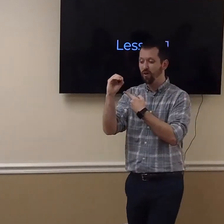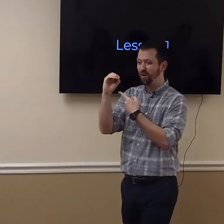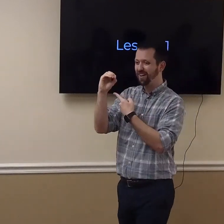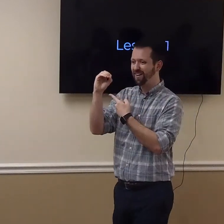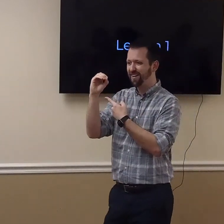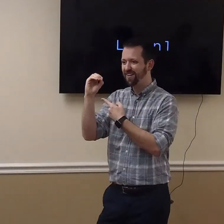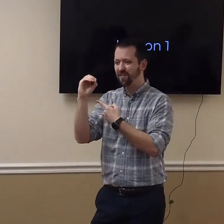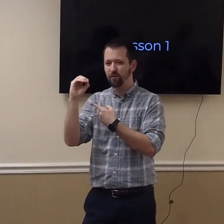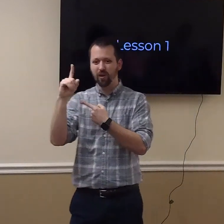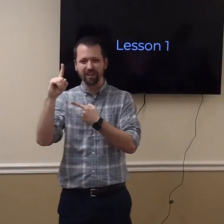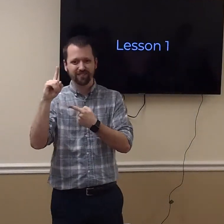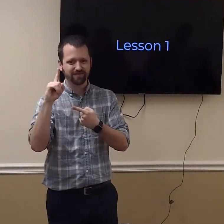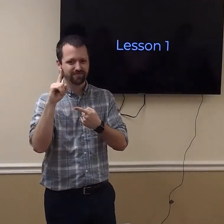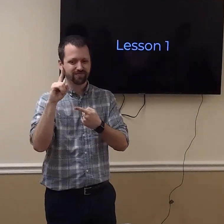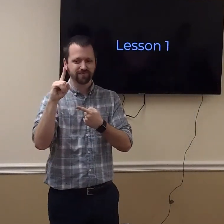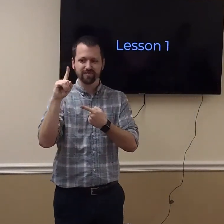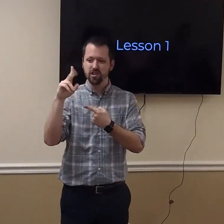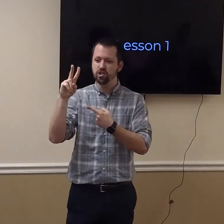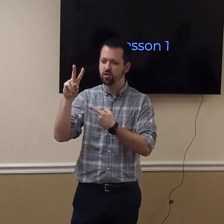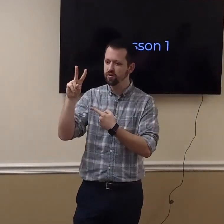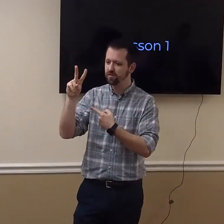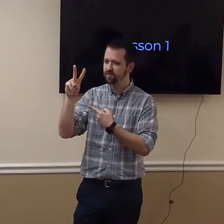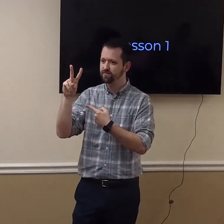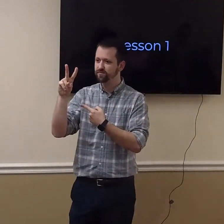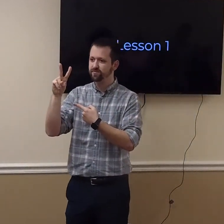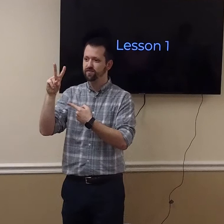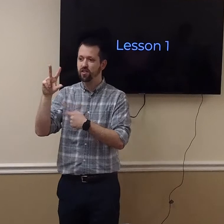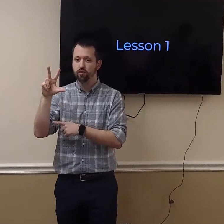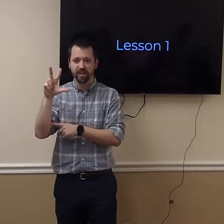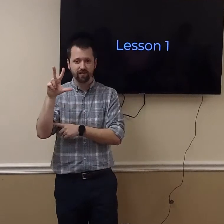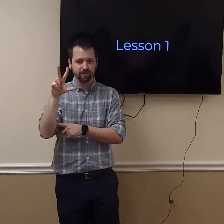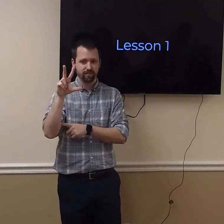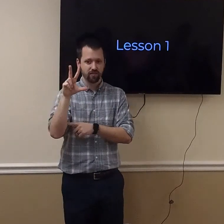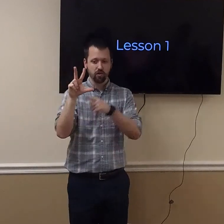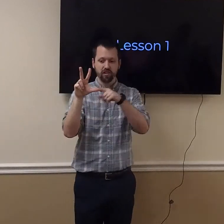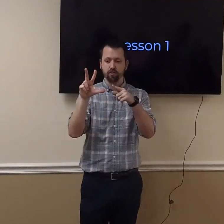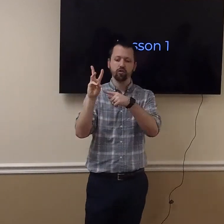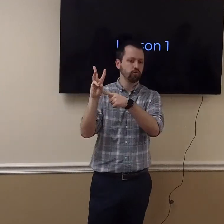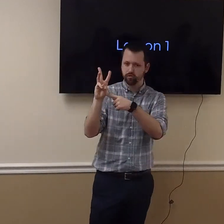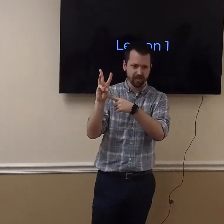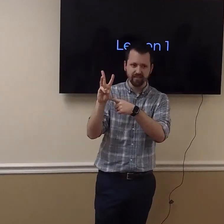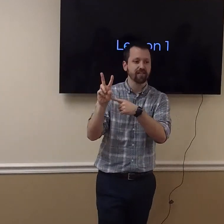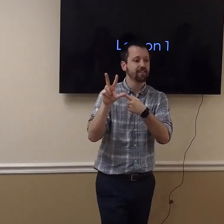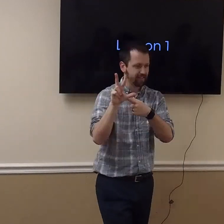0, 1, 2, 3. So, you don't do 3 like this. It's like